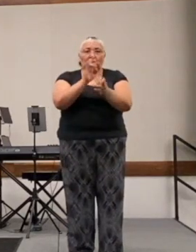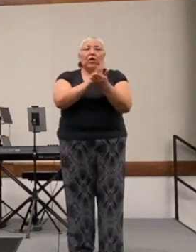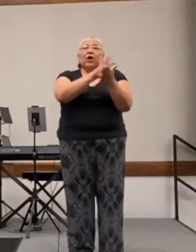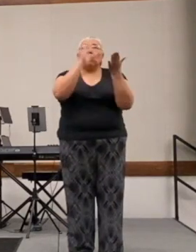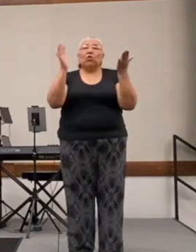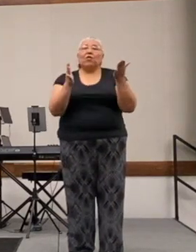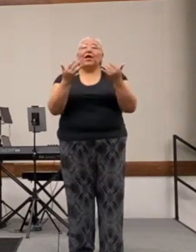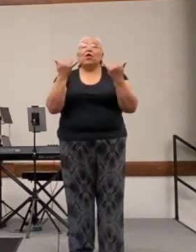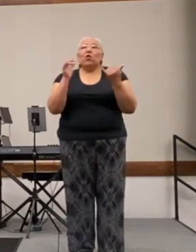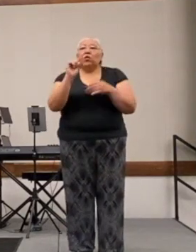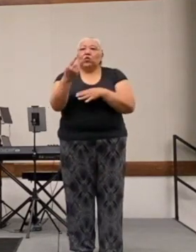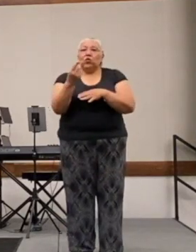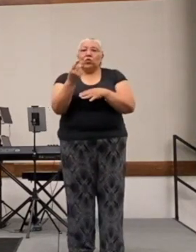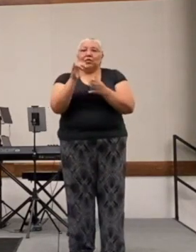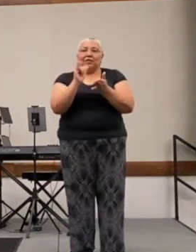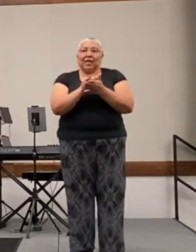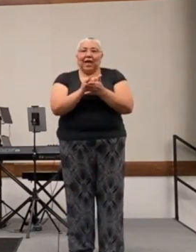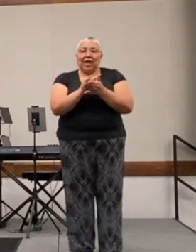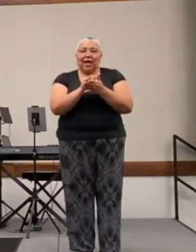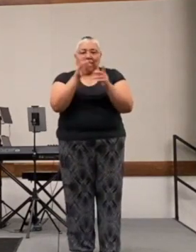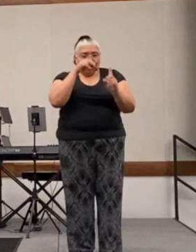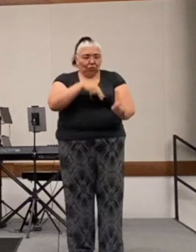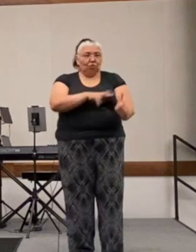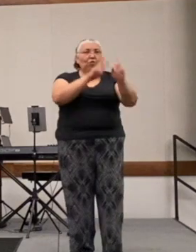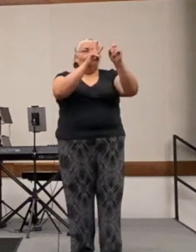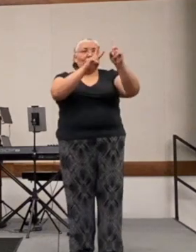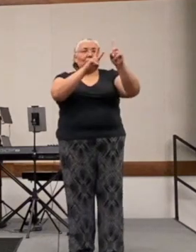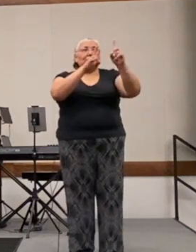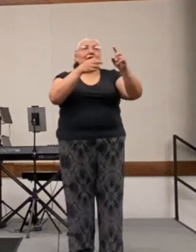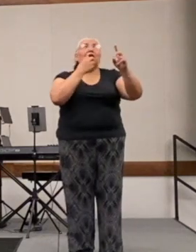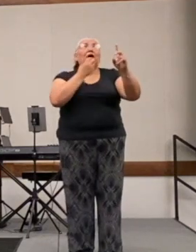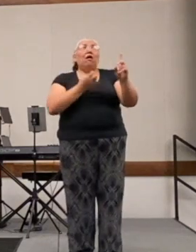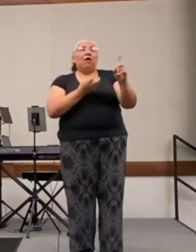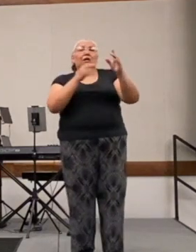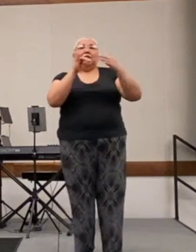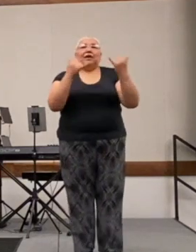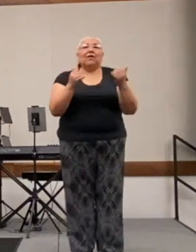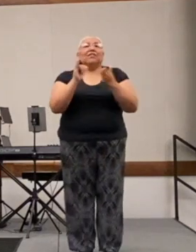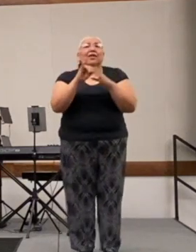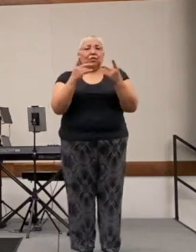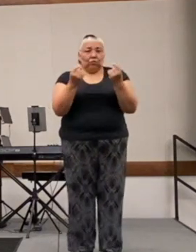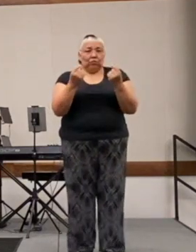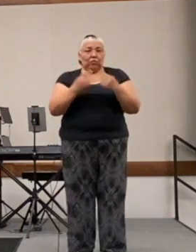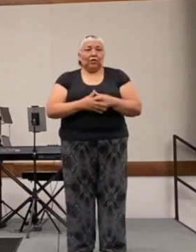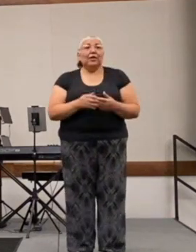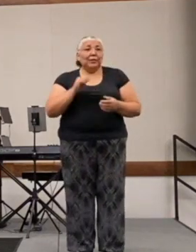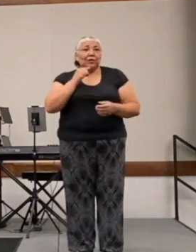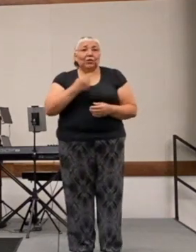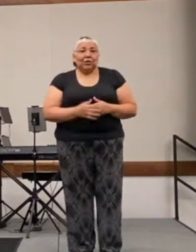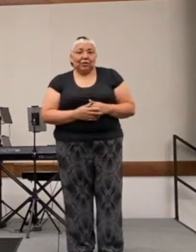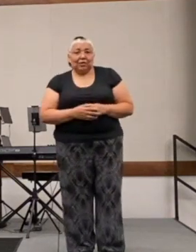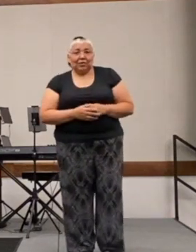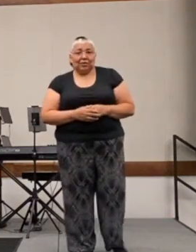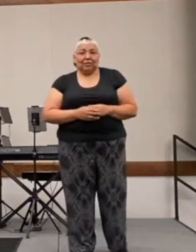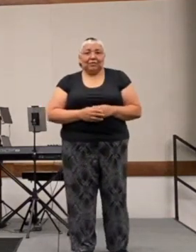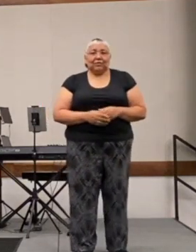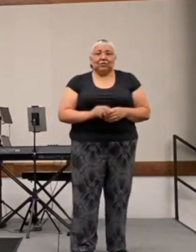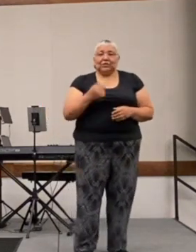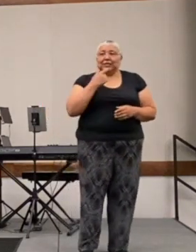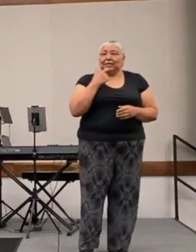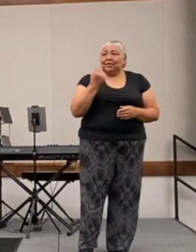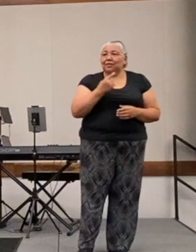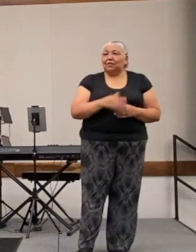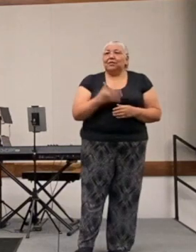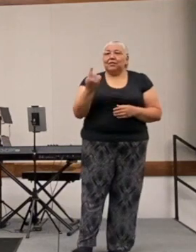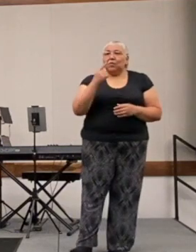Only use his name in reverence and in awe. That's how you should do it. I'm serious. The next time something happens, or you hear